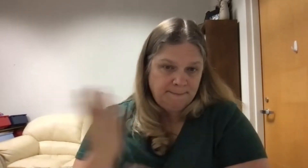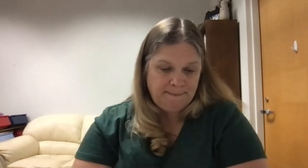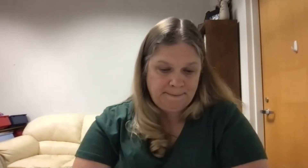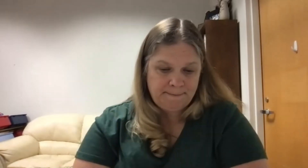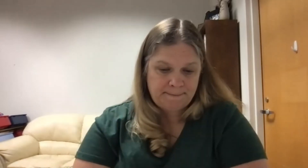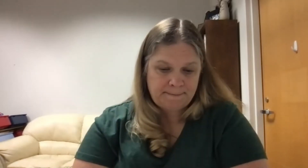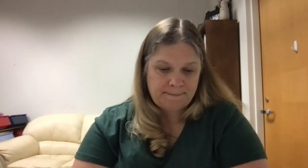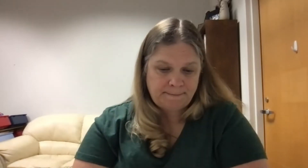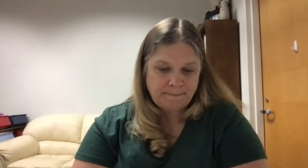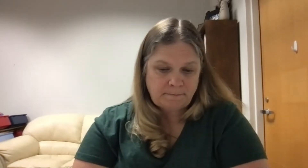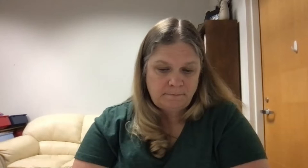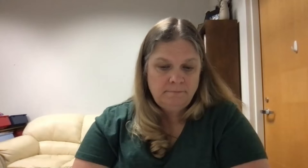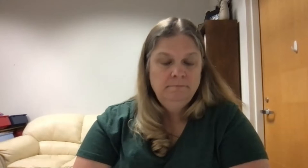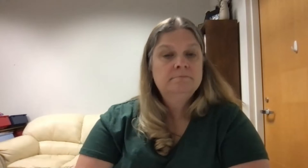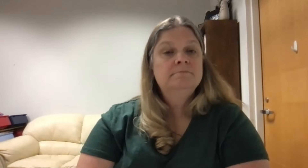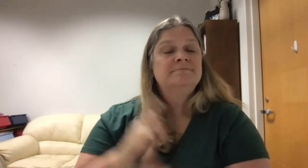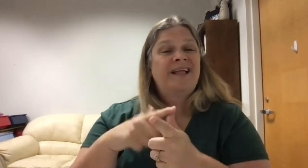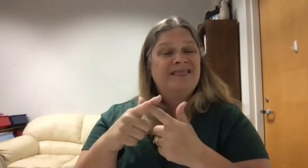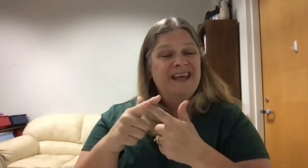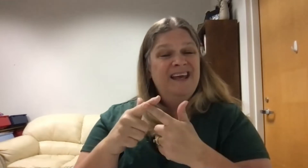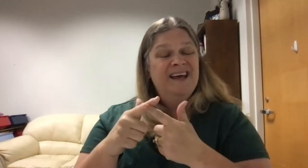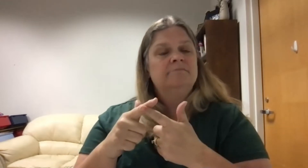to the deaf, but they had no choice.